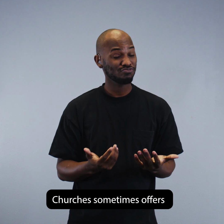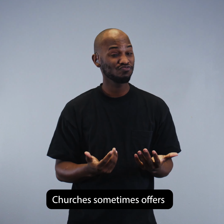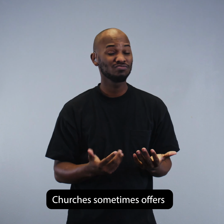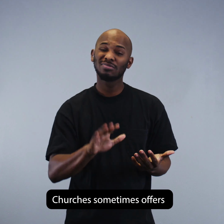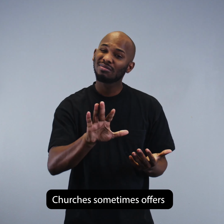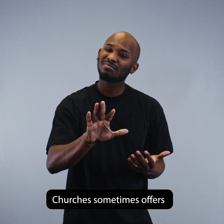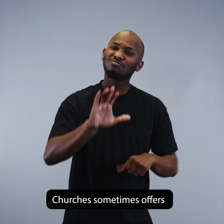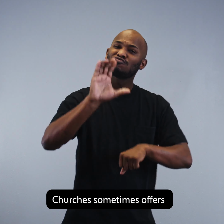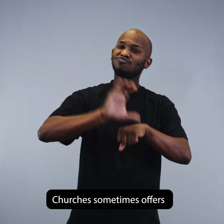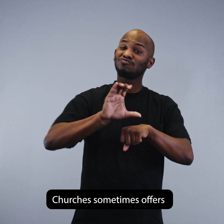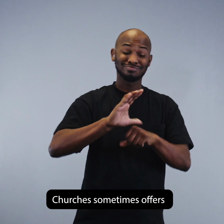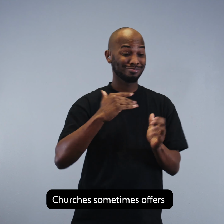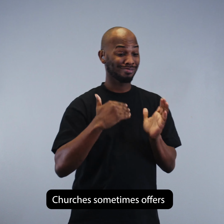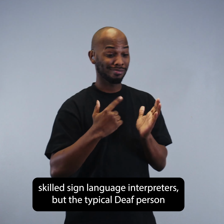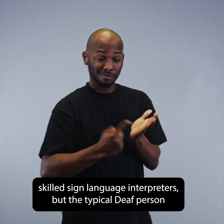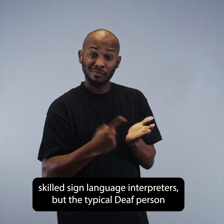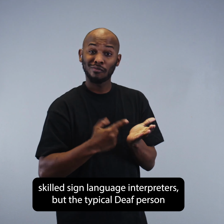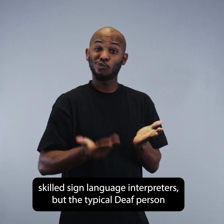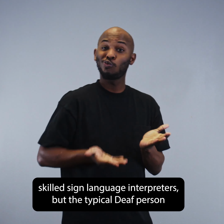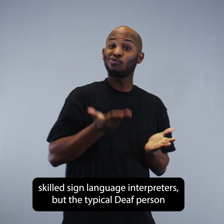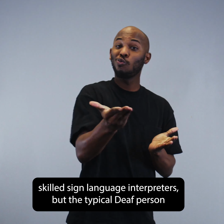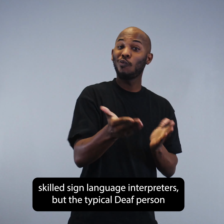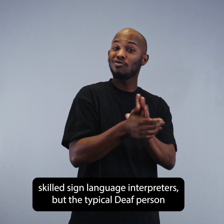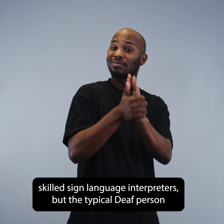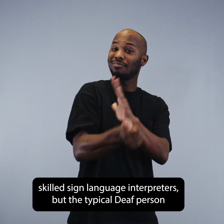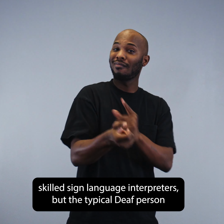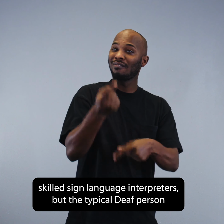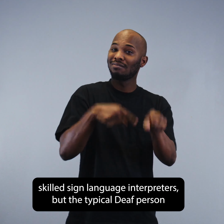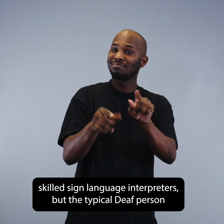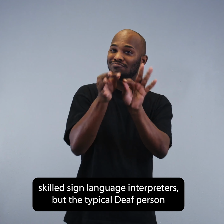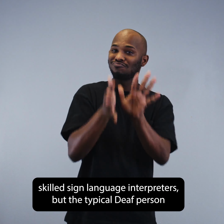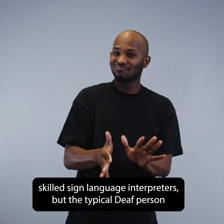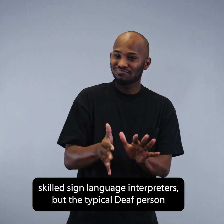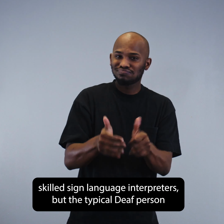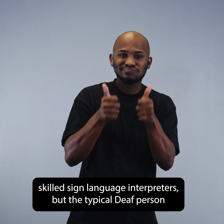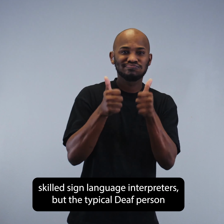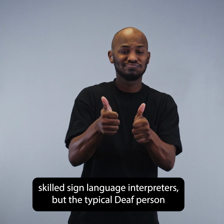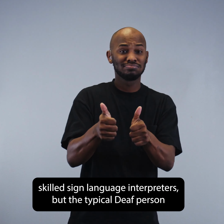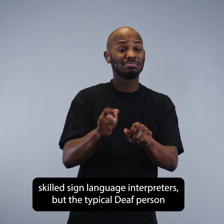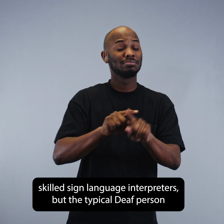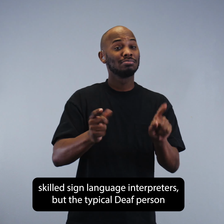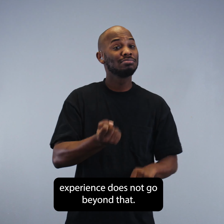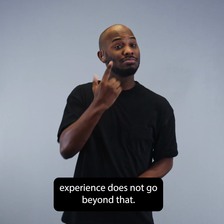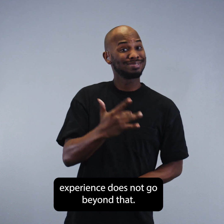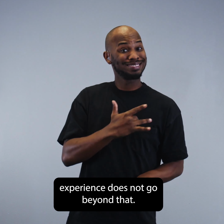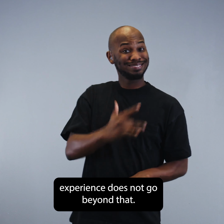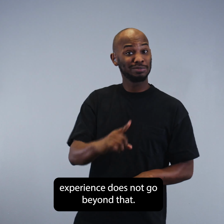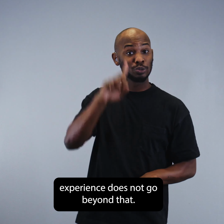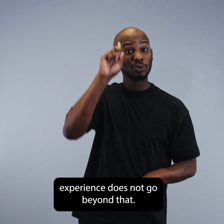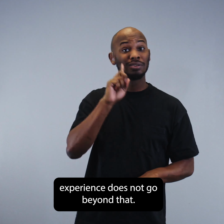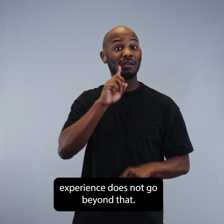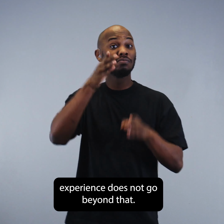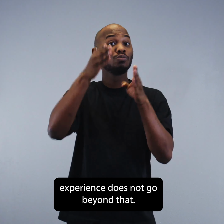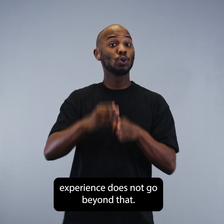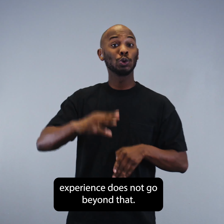Churches sometimes offer skilled sign language interpreters, but the typical deaf person experience does not go